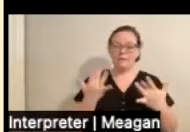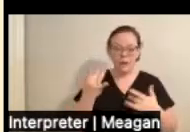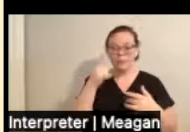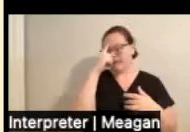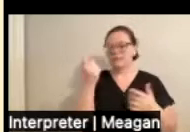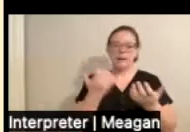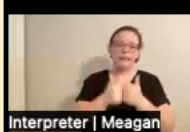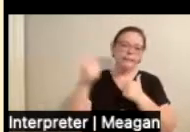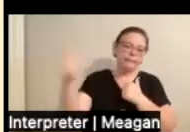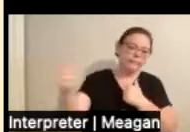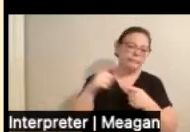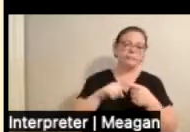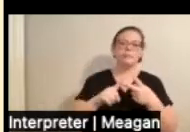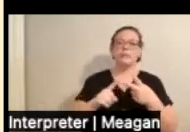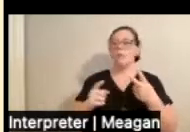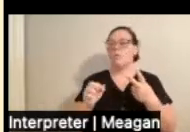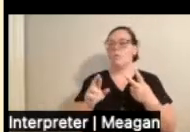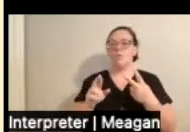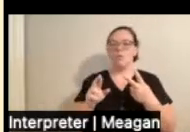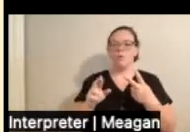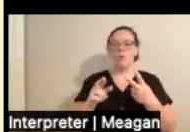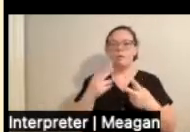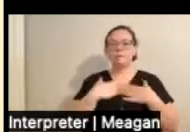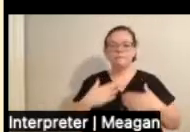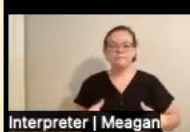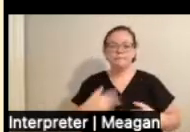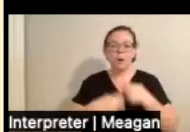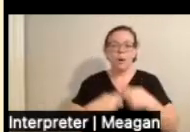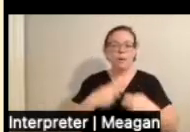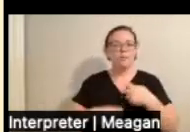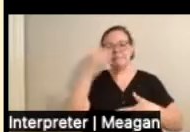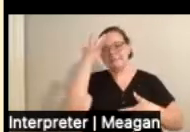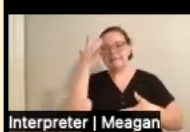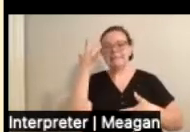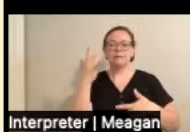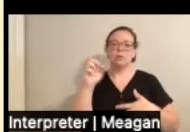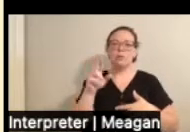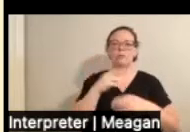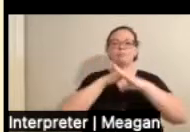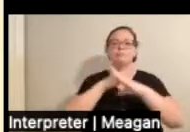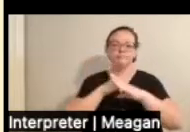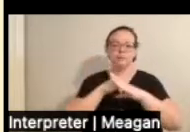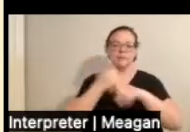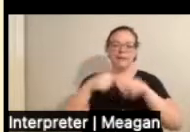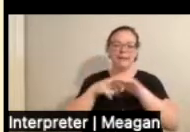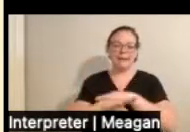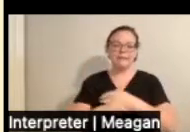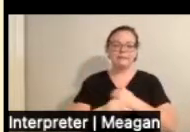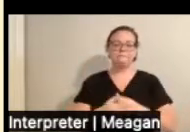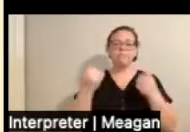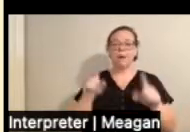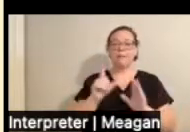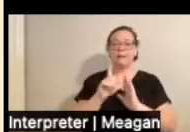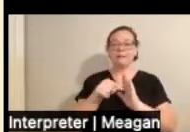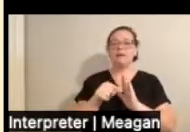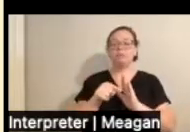from distance to immune issues and physical access barriers. And when we return to an